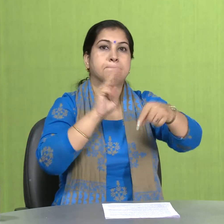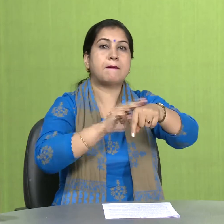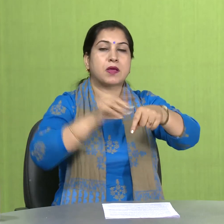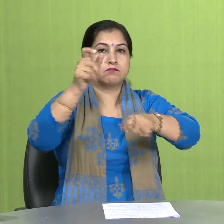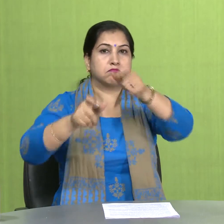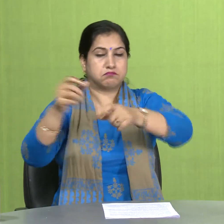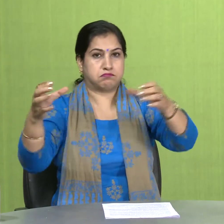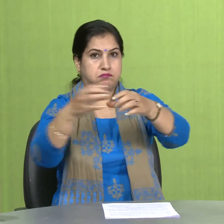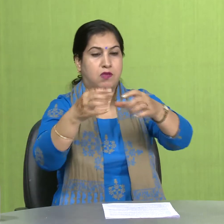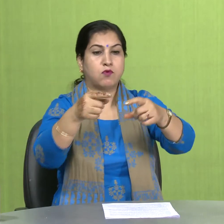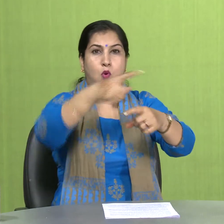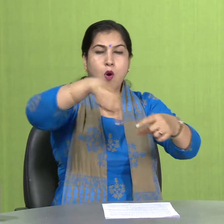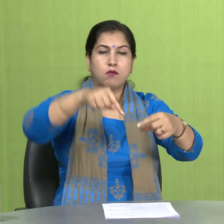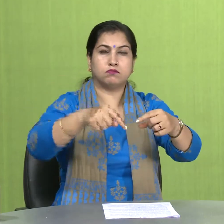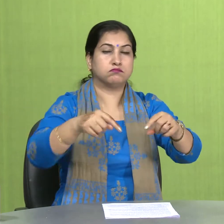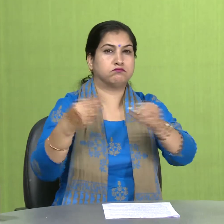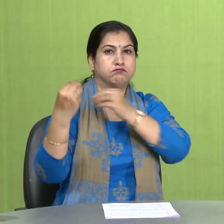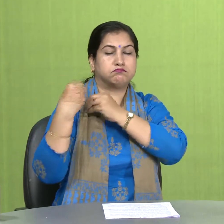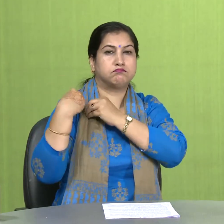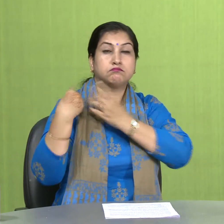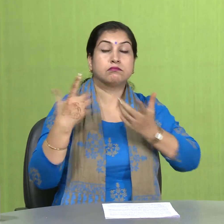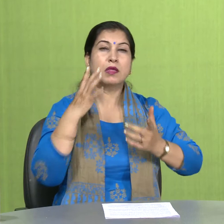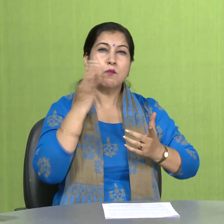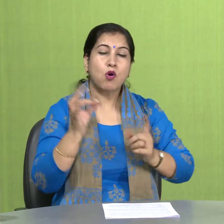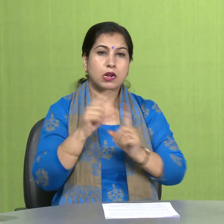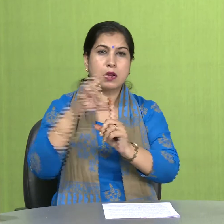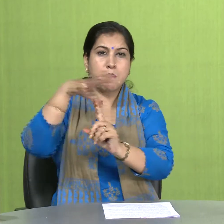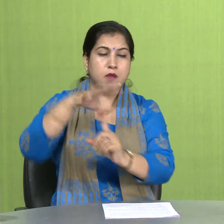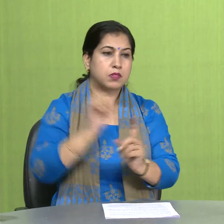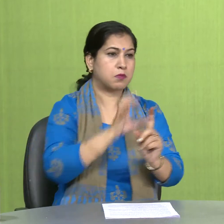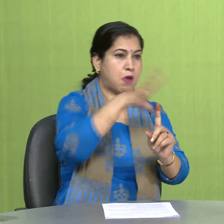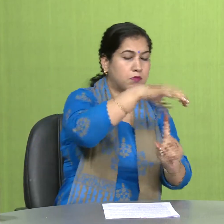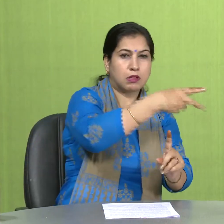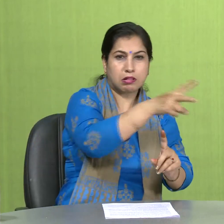and they hold charge of important departments.